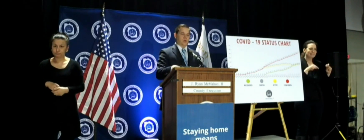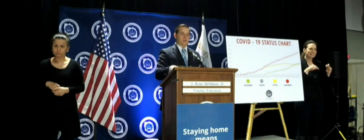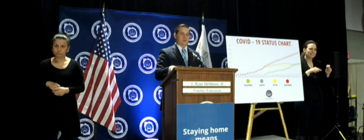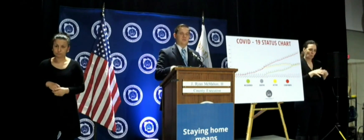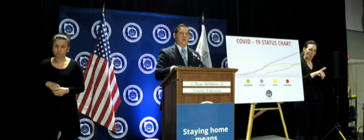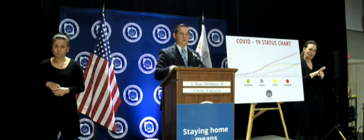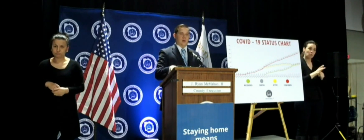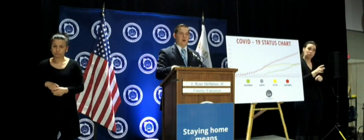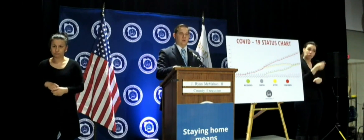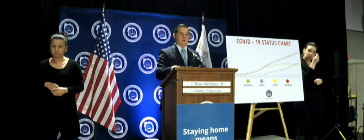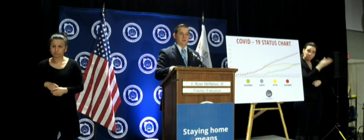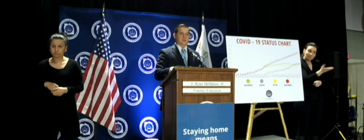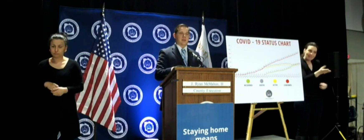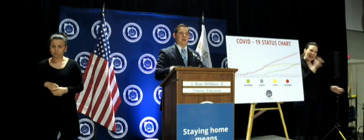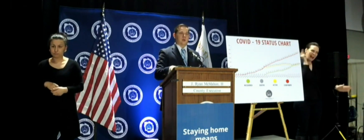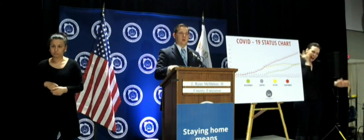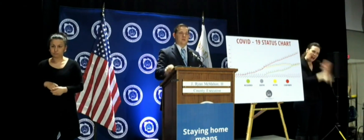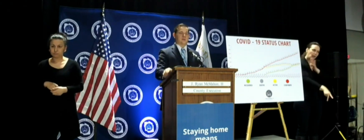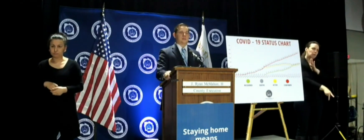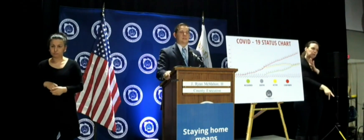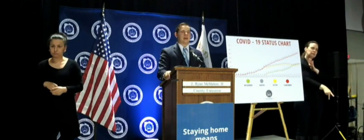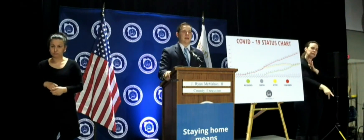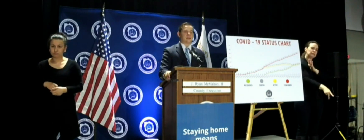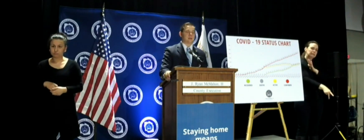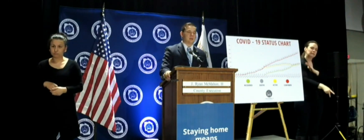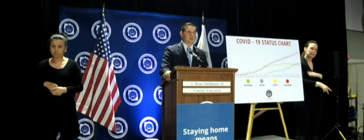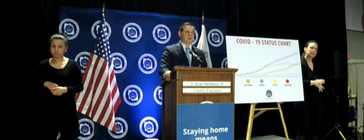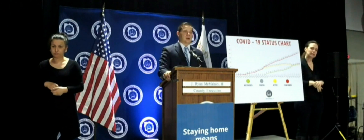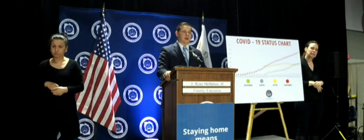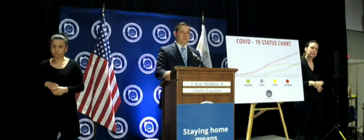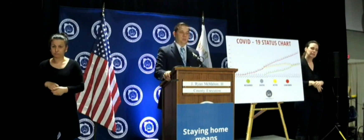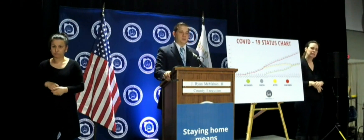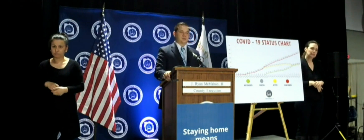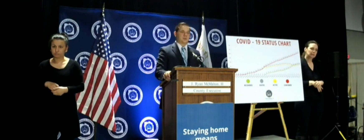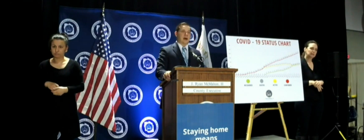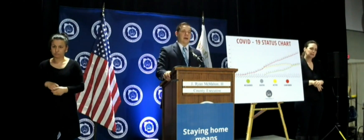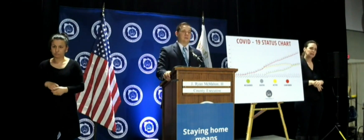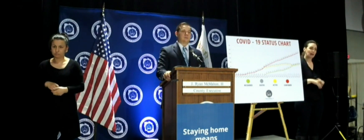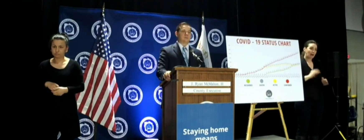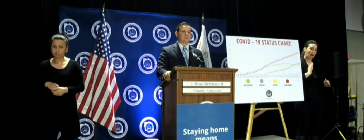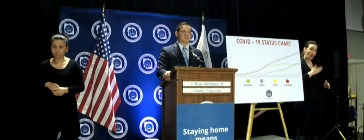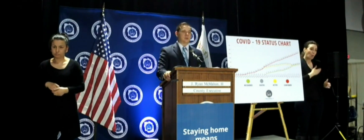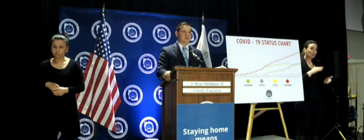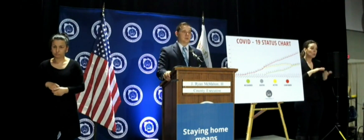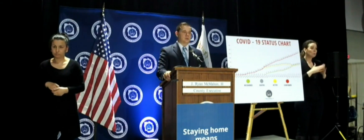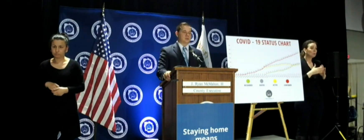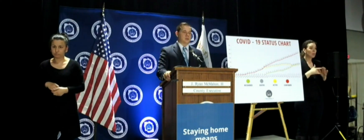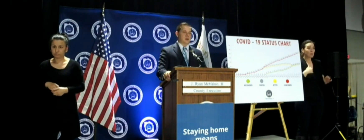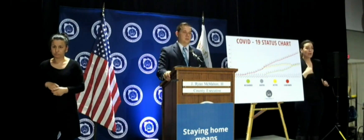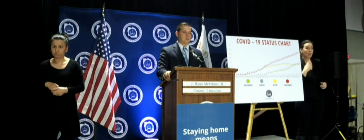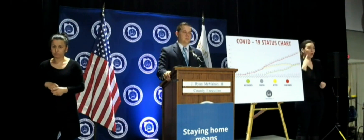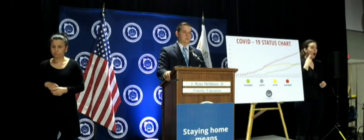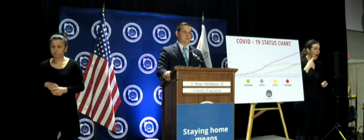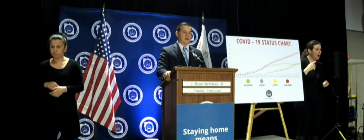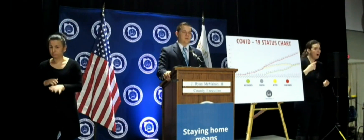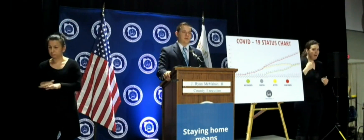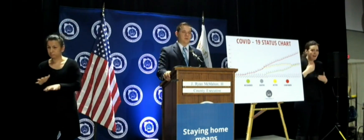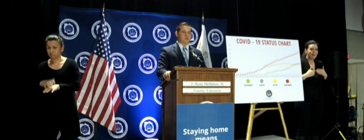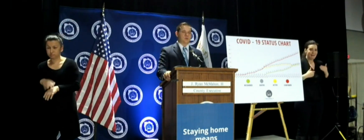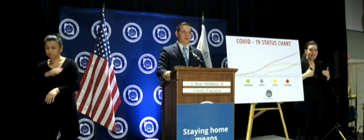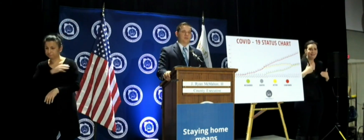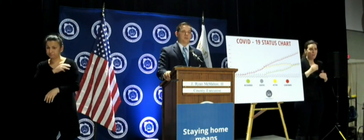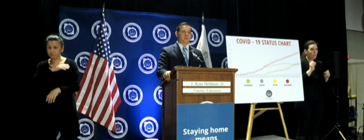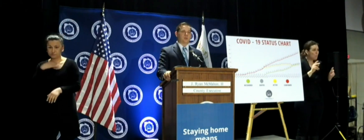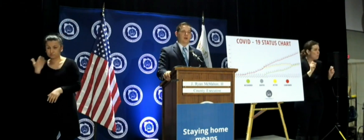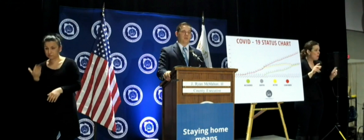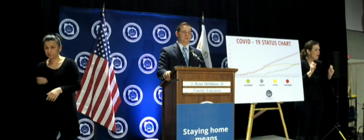our community's fared well in this category to this day. But this is a lot, and it's 5